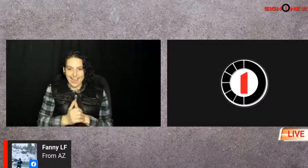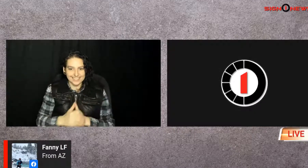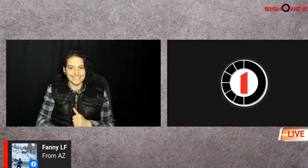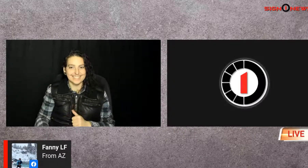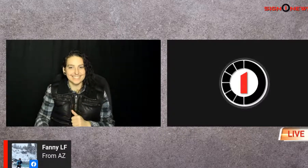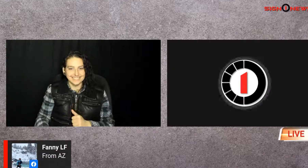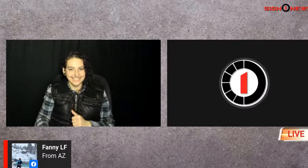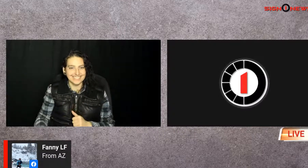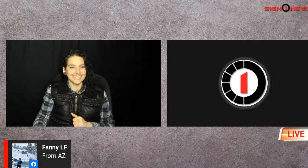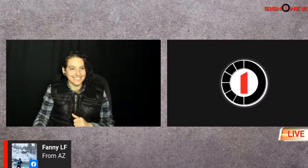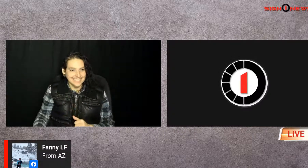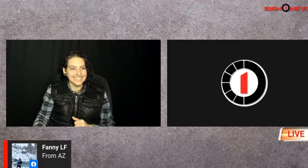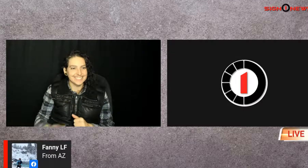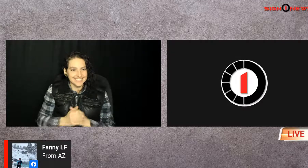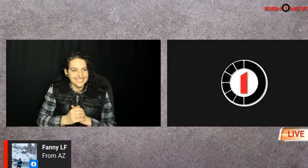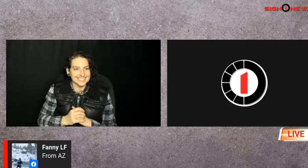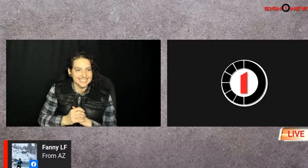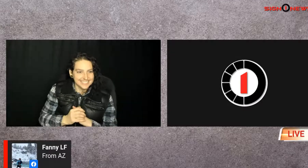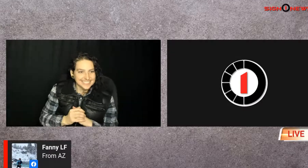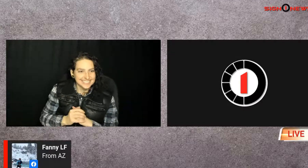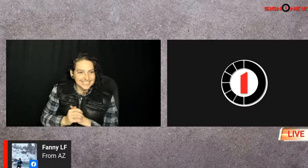Arizona. I love that place.